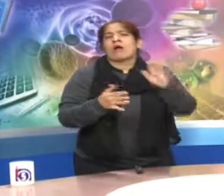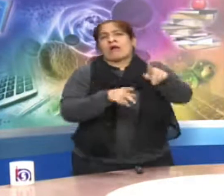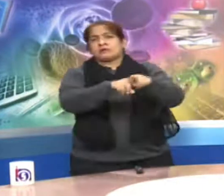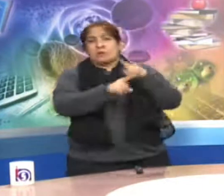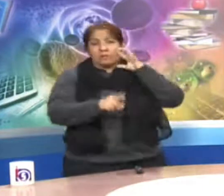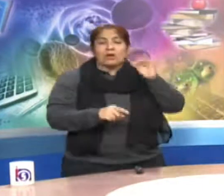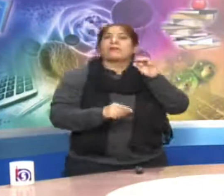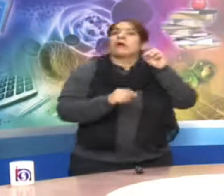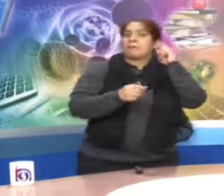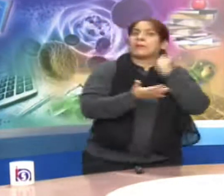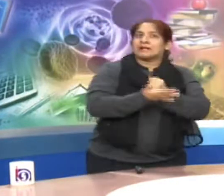protection